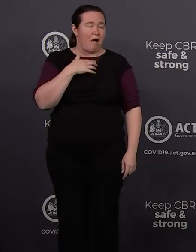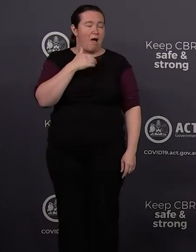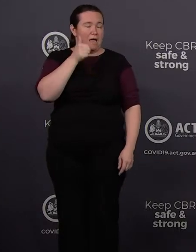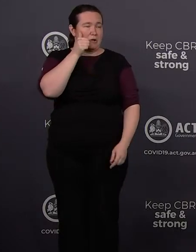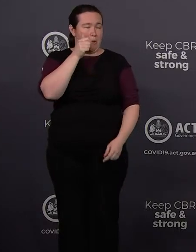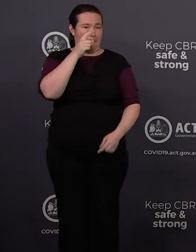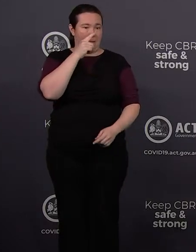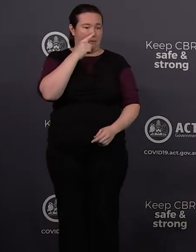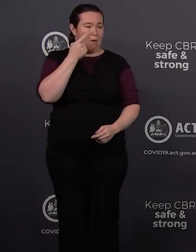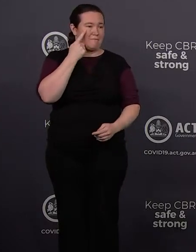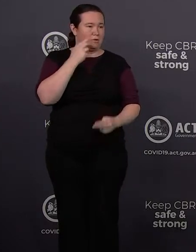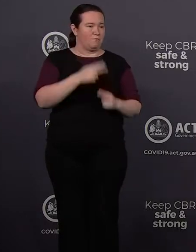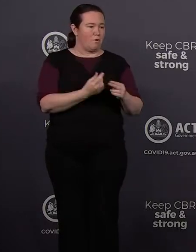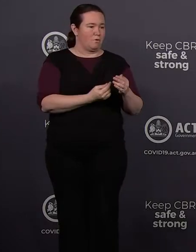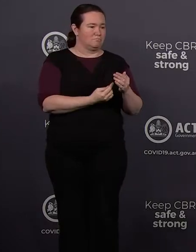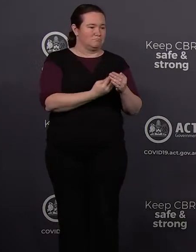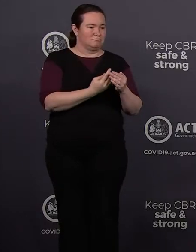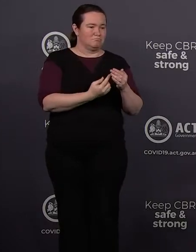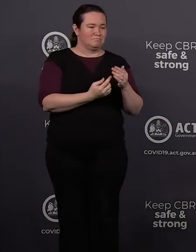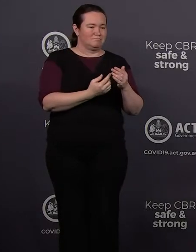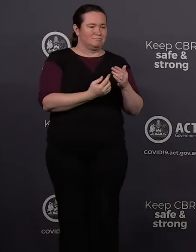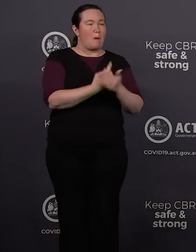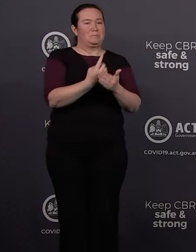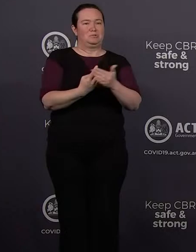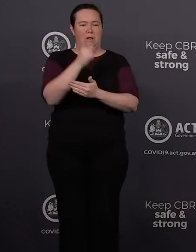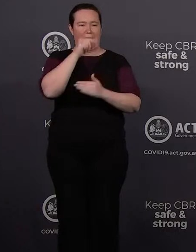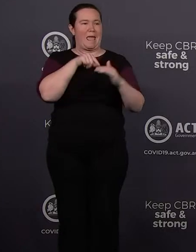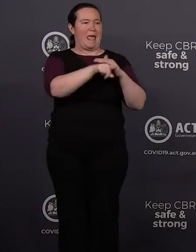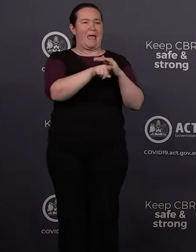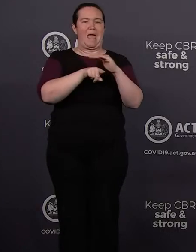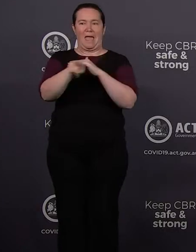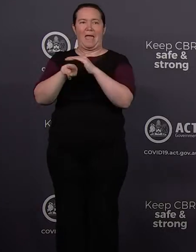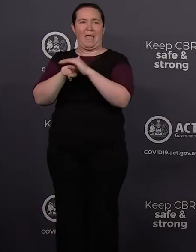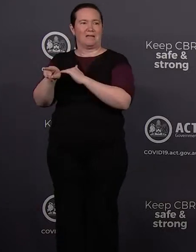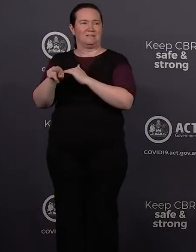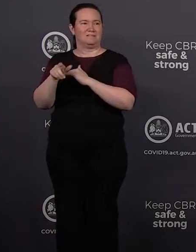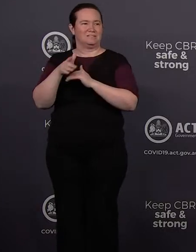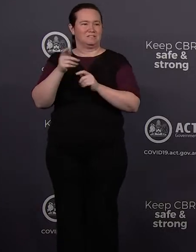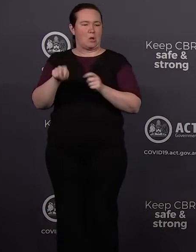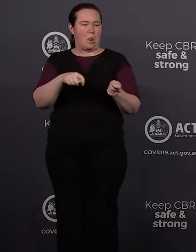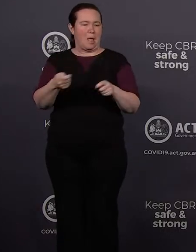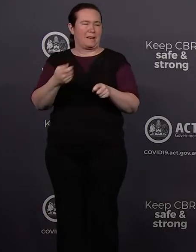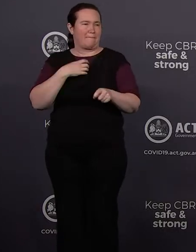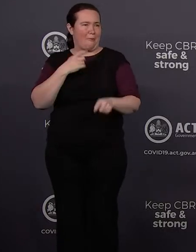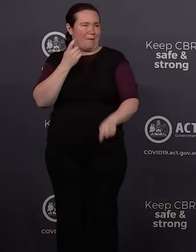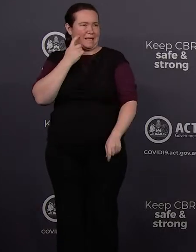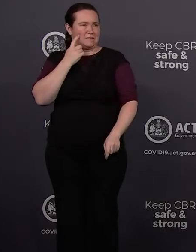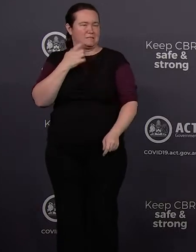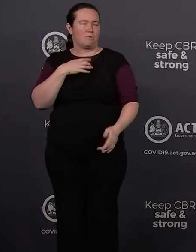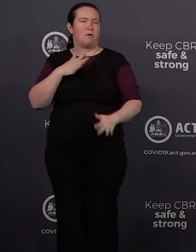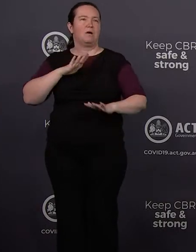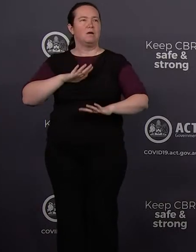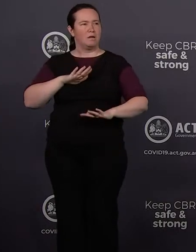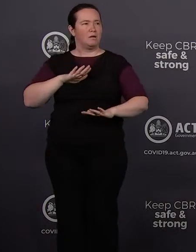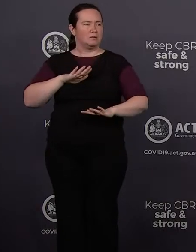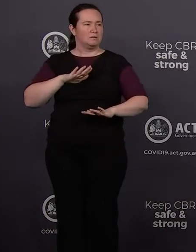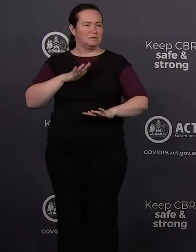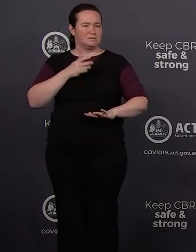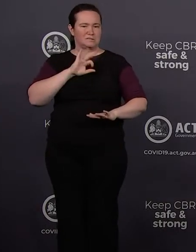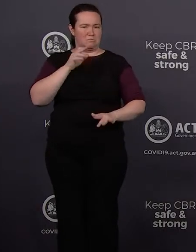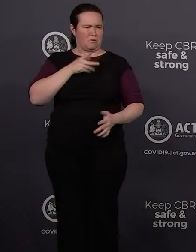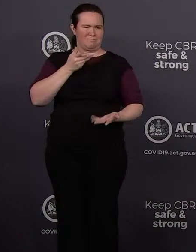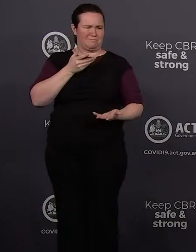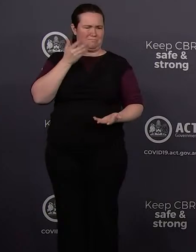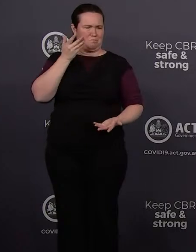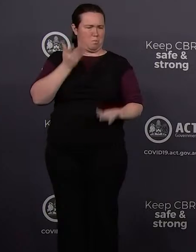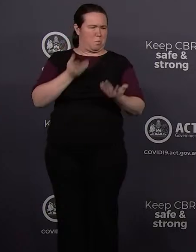the opportunities where they can to get out of the house and potentially make lockdown easier. So I'm certainly not making any judgment calls on